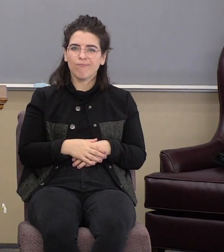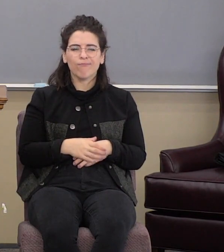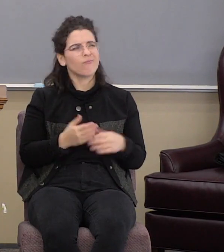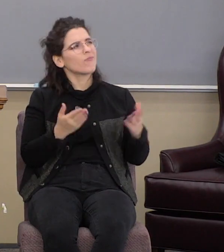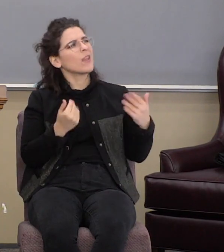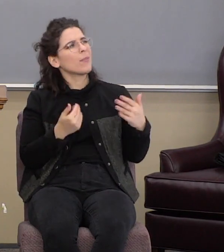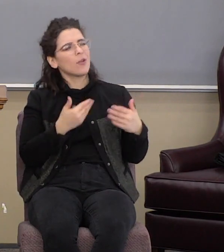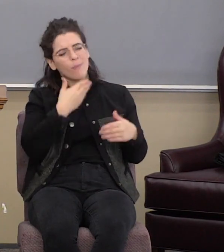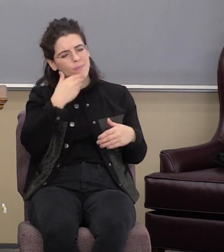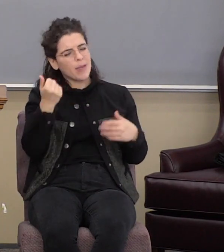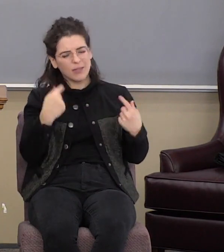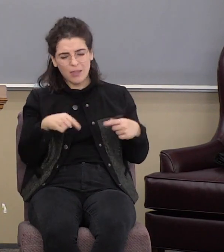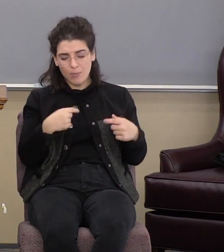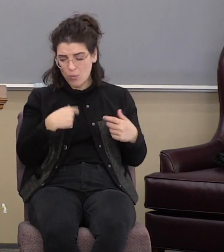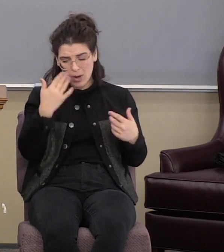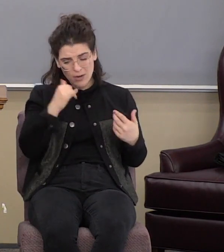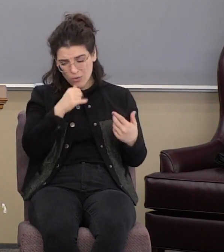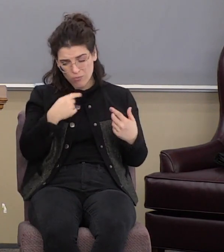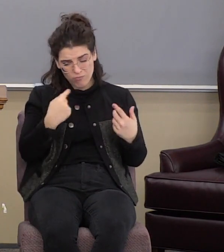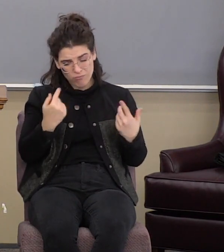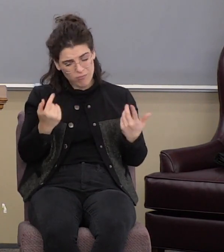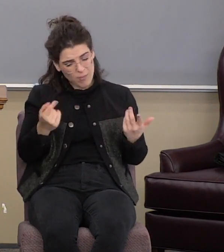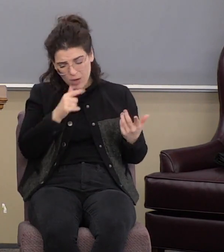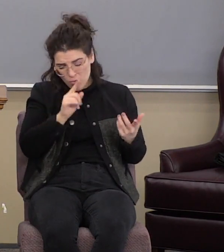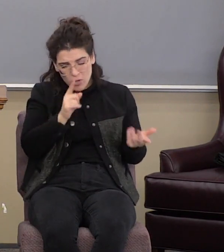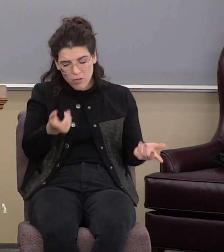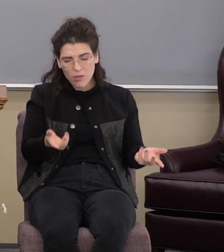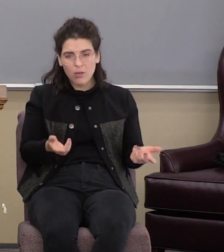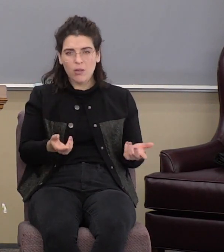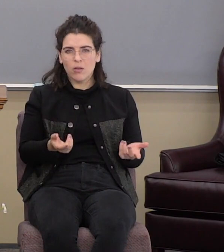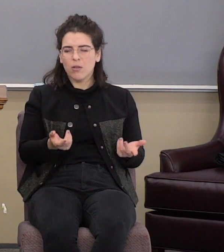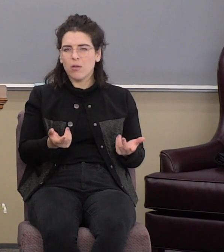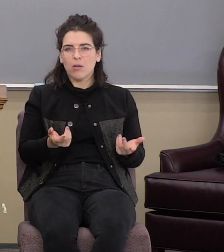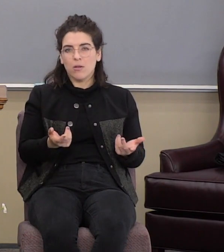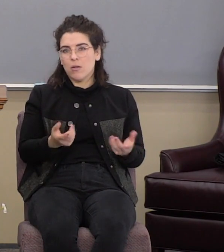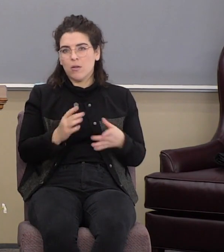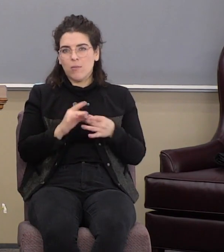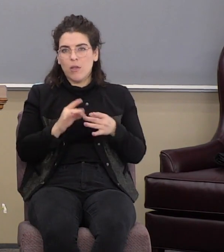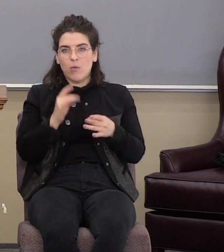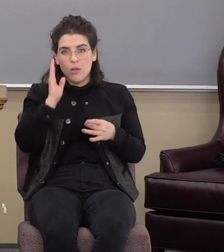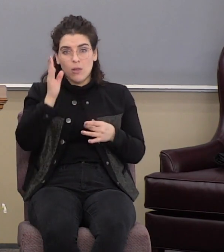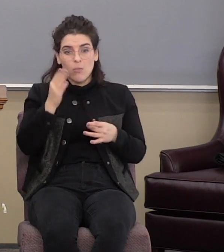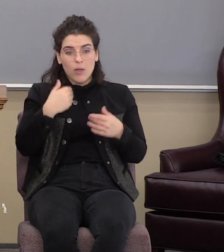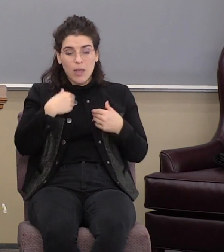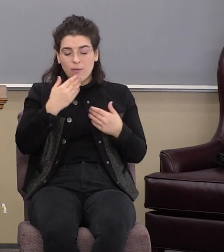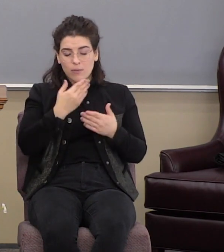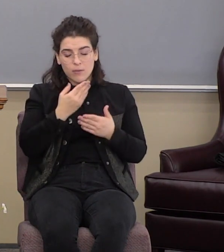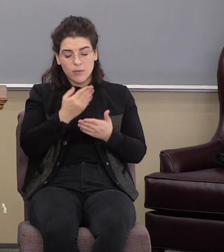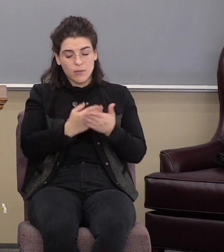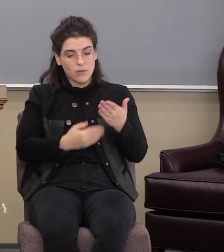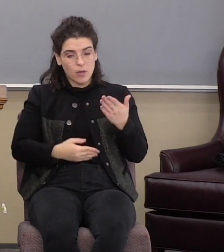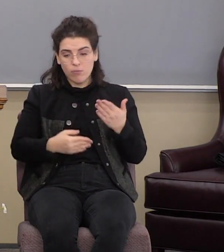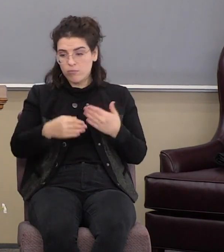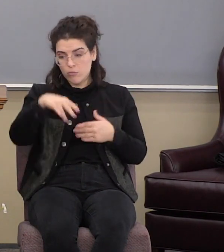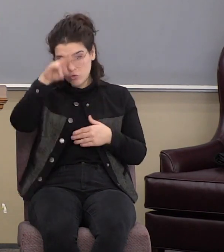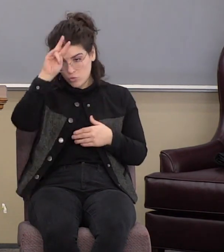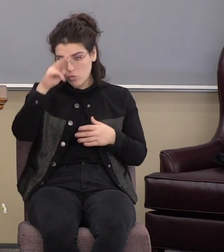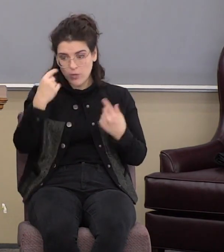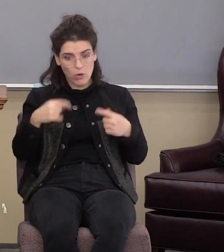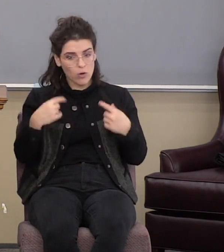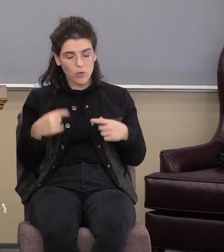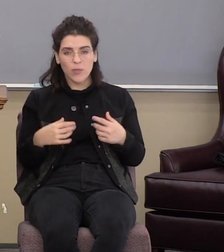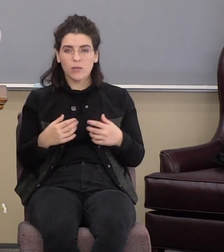Give me your best argument why I don't exist. You know? By the way, they're going to come up with some stupid arguments. I can't. Anyway,